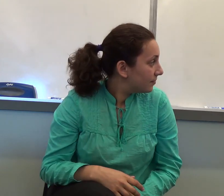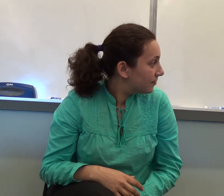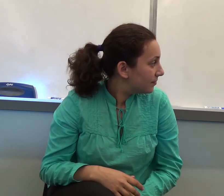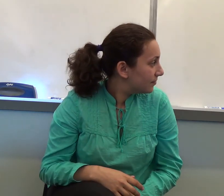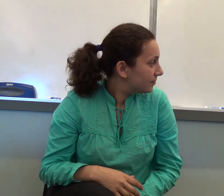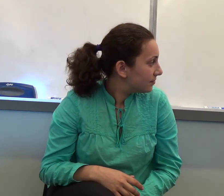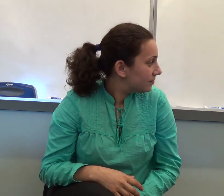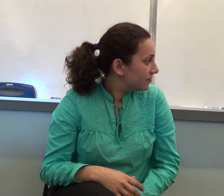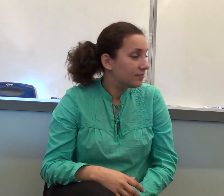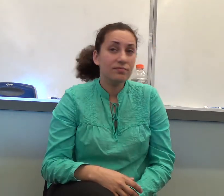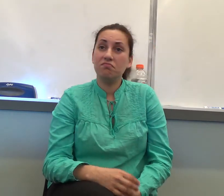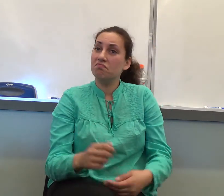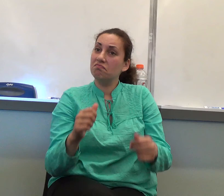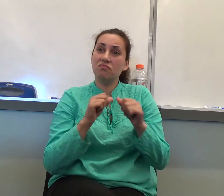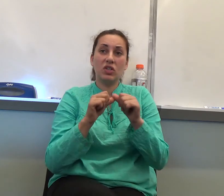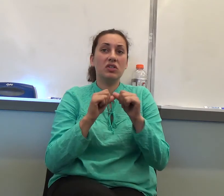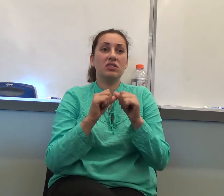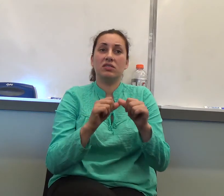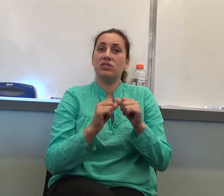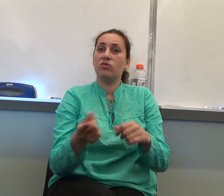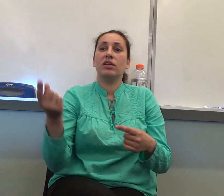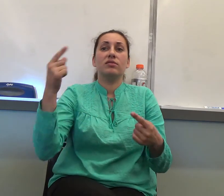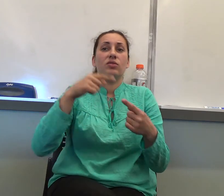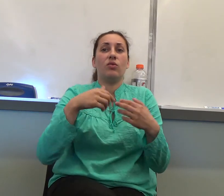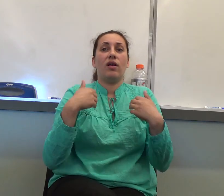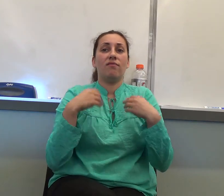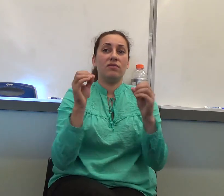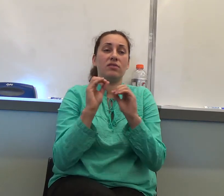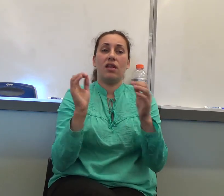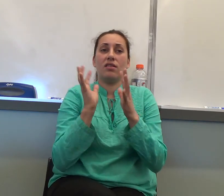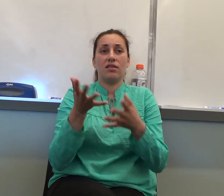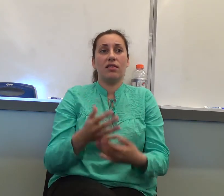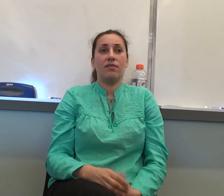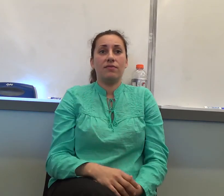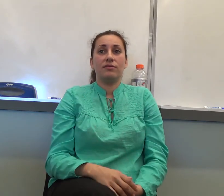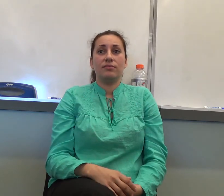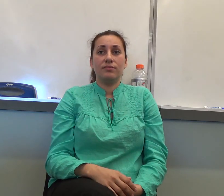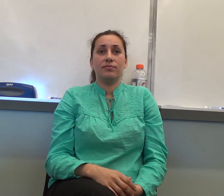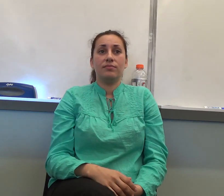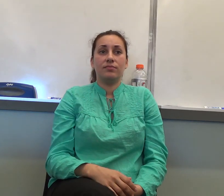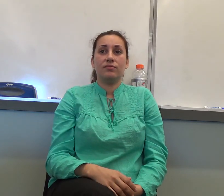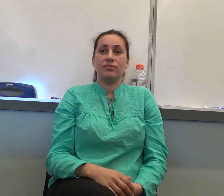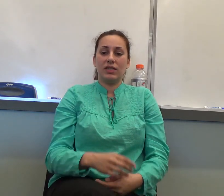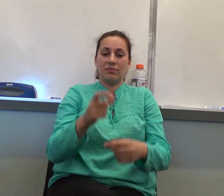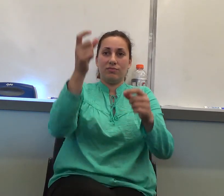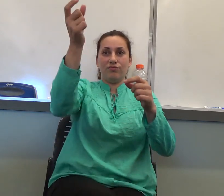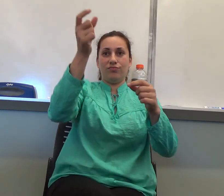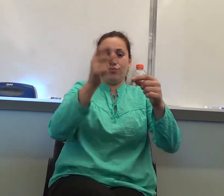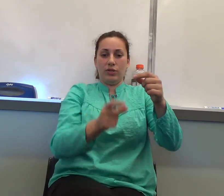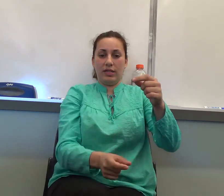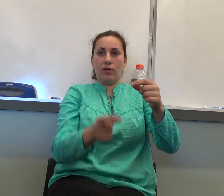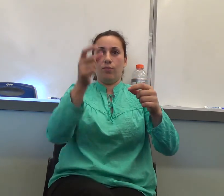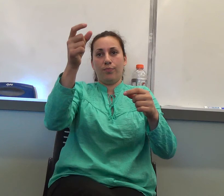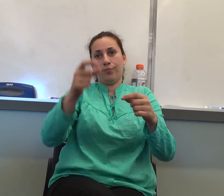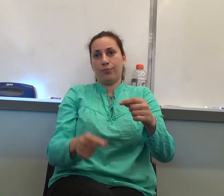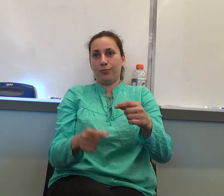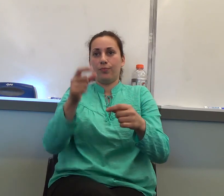And you go as far as you need to go. Just put a bunch of zeros out there. And keep doing bring downs. So bring down that 0. 4